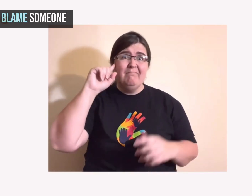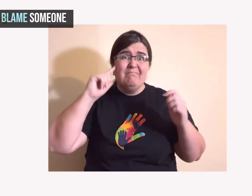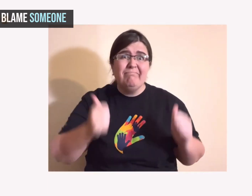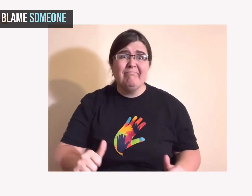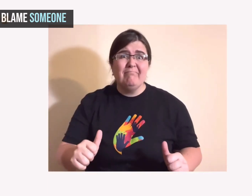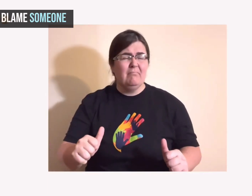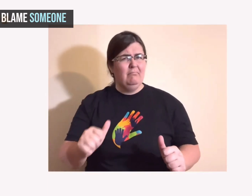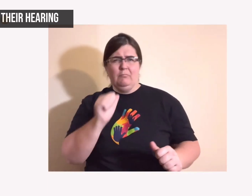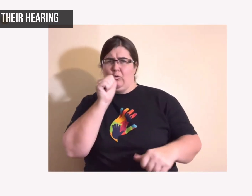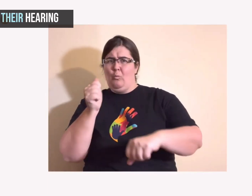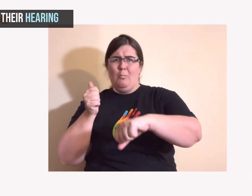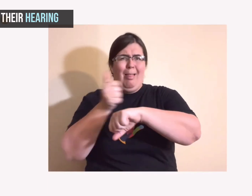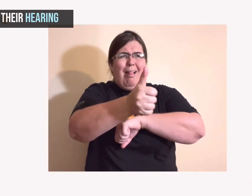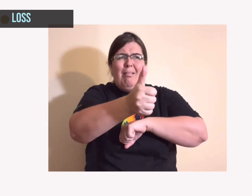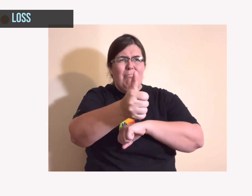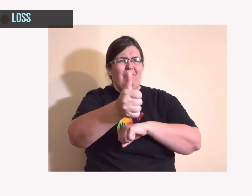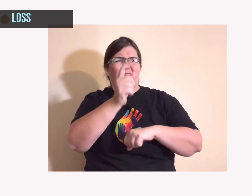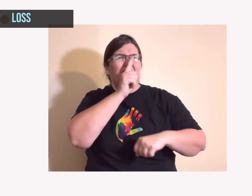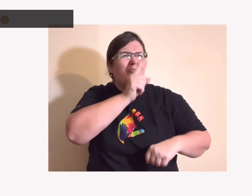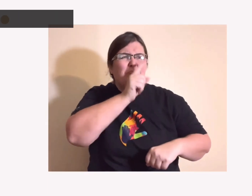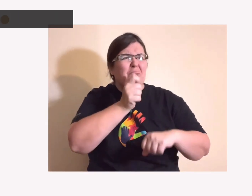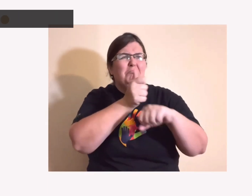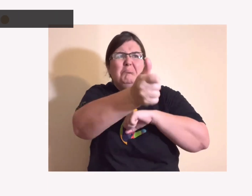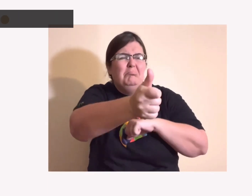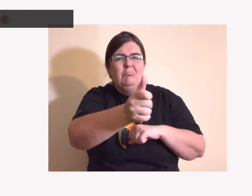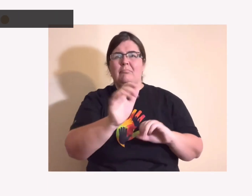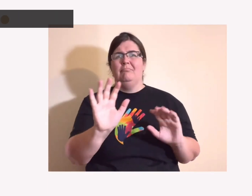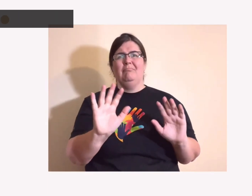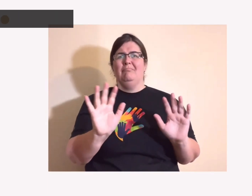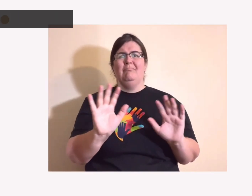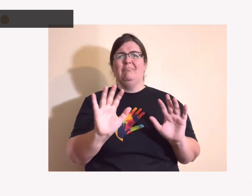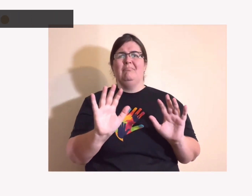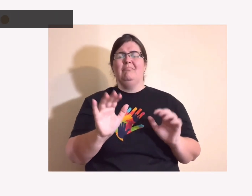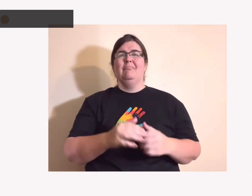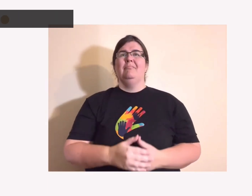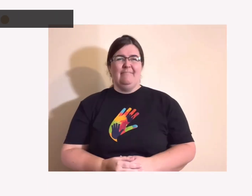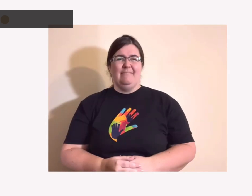Don't blame someone for their hearing loss.